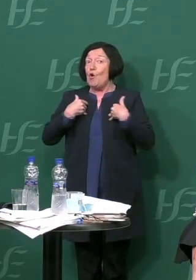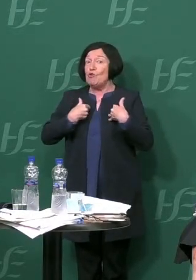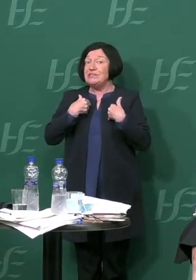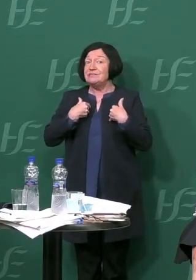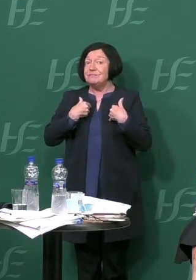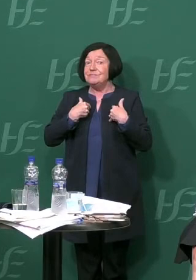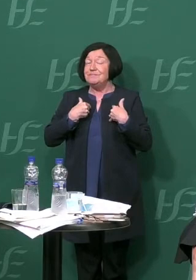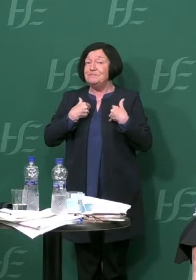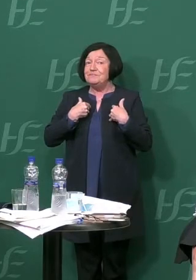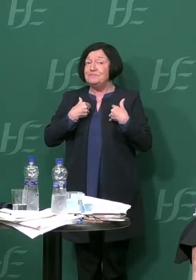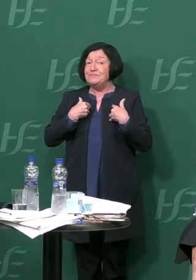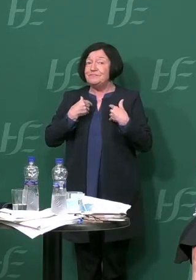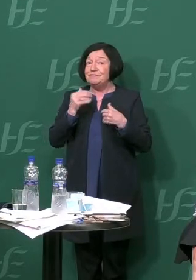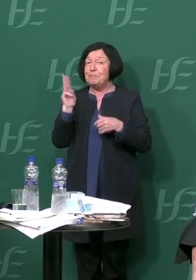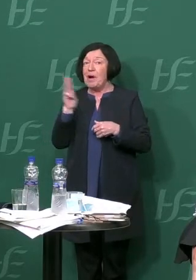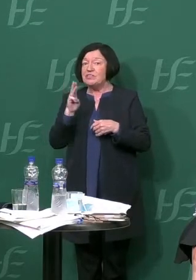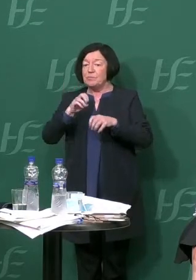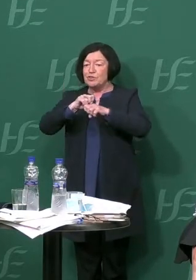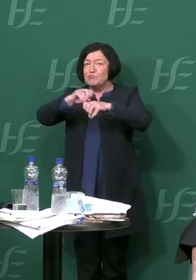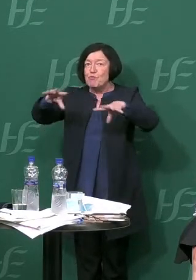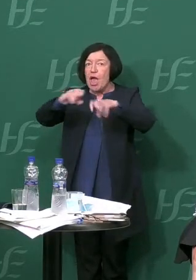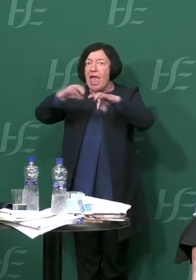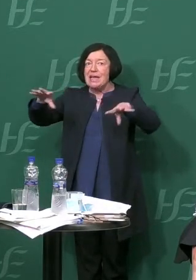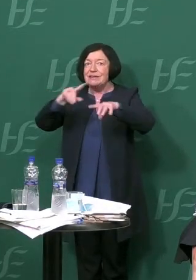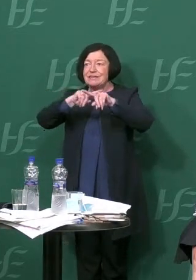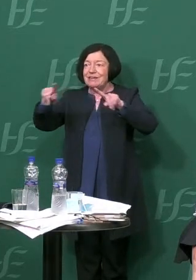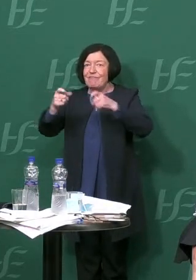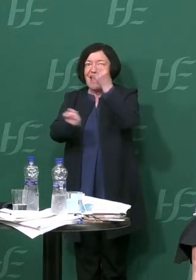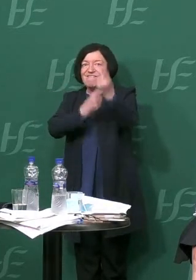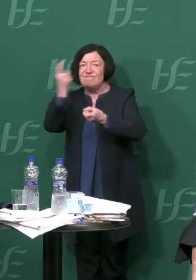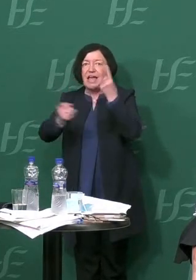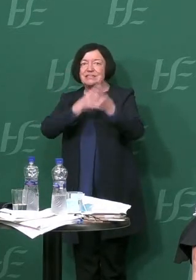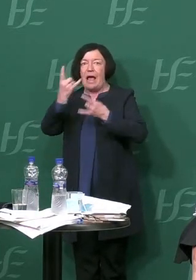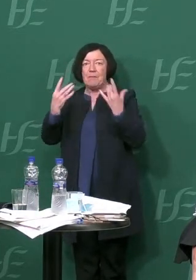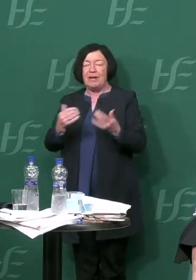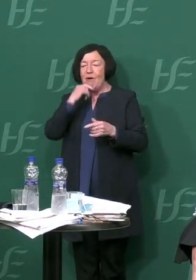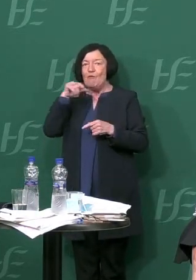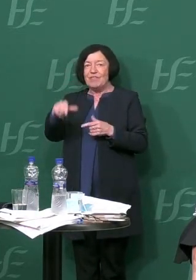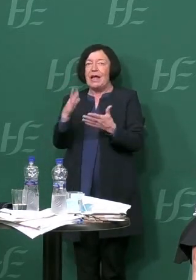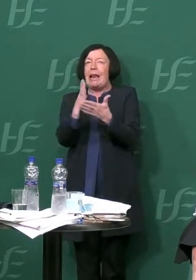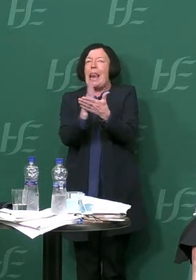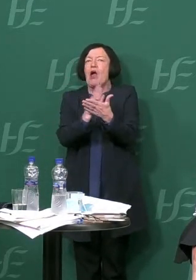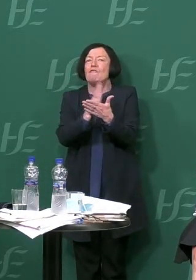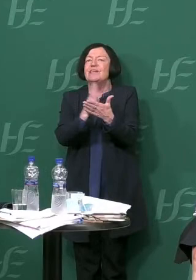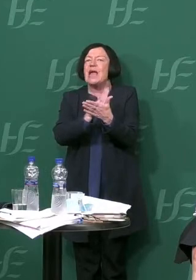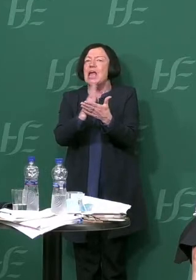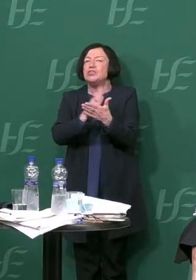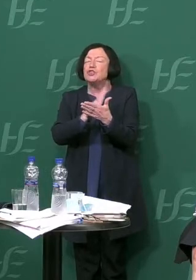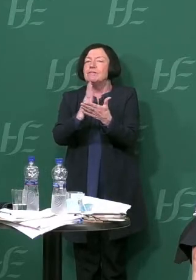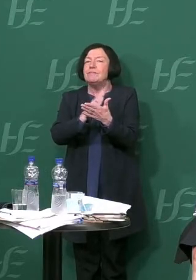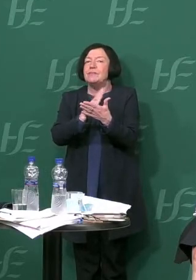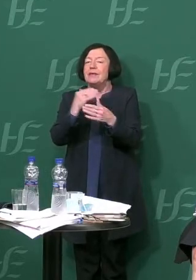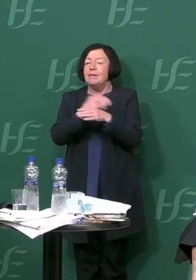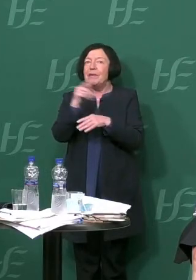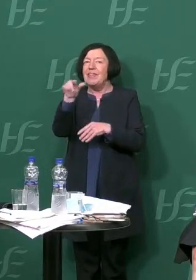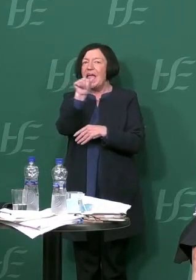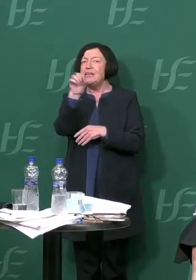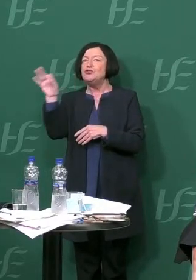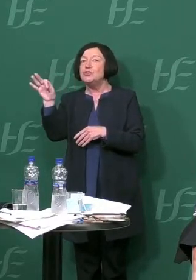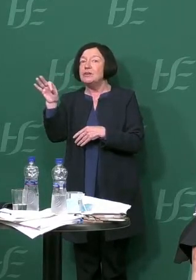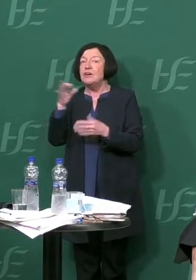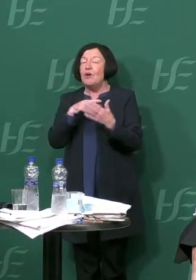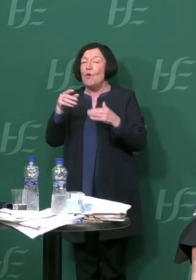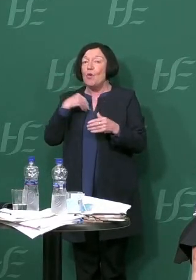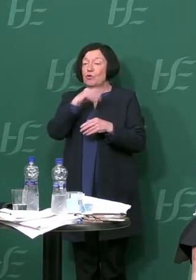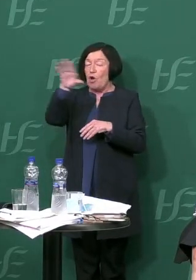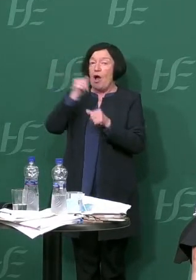relation to possible spreader events arising now over that clarification by the Attorney General of what we